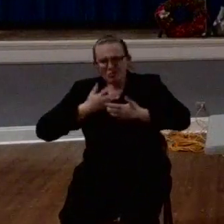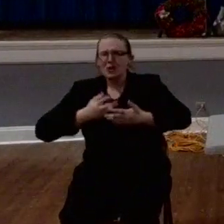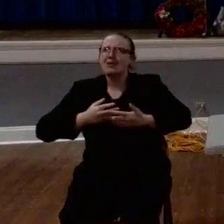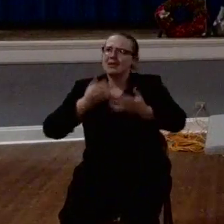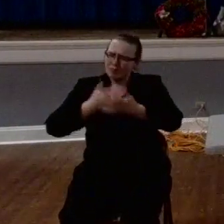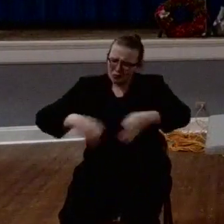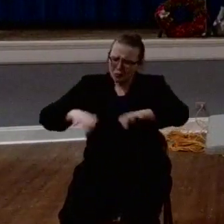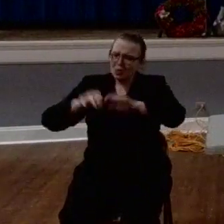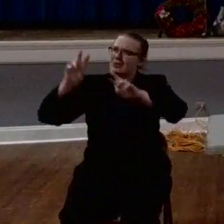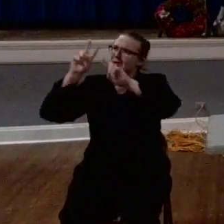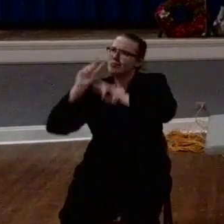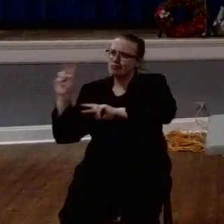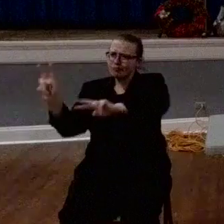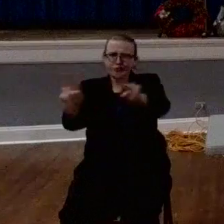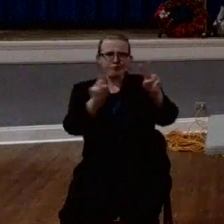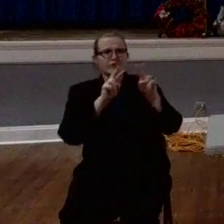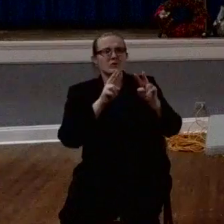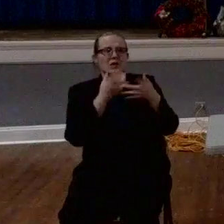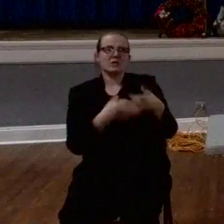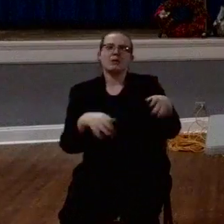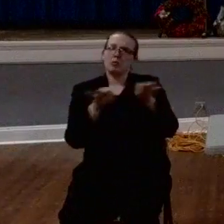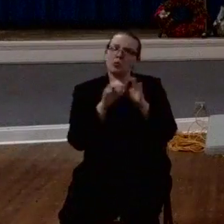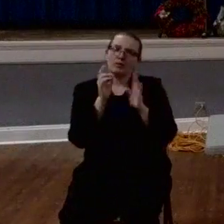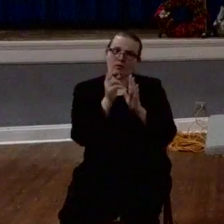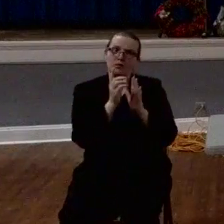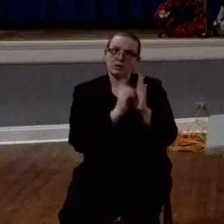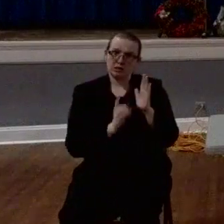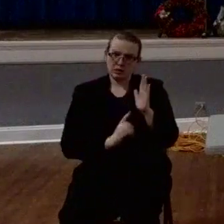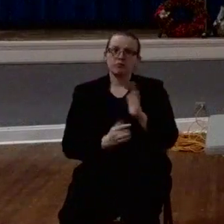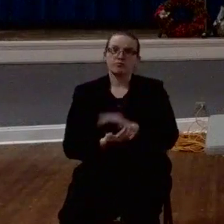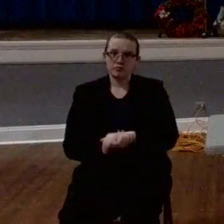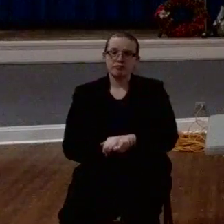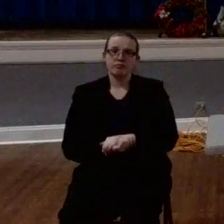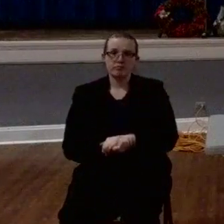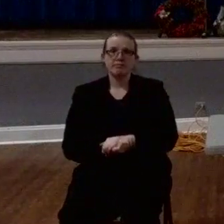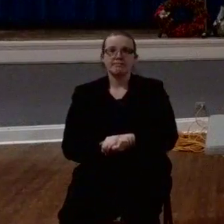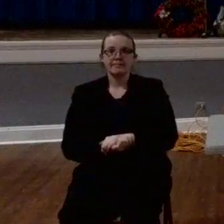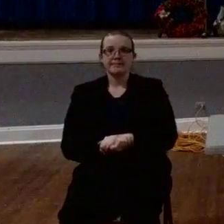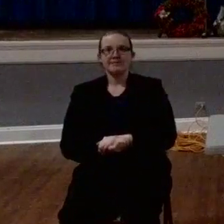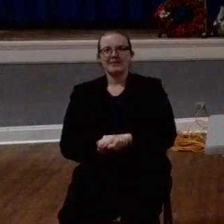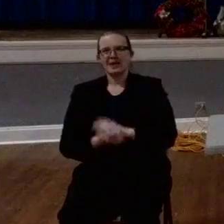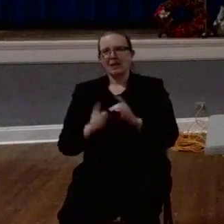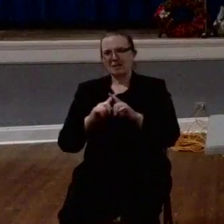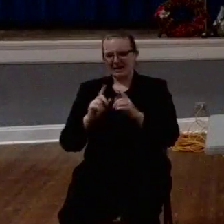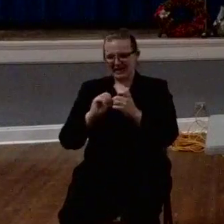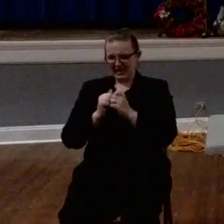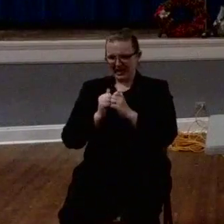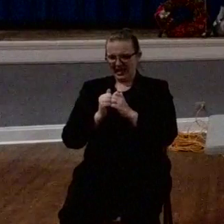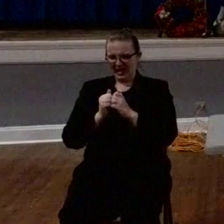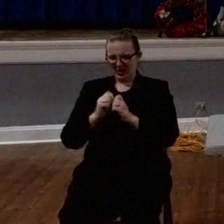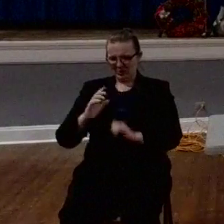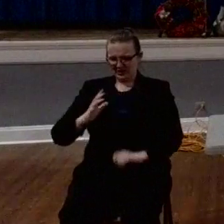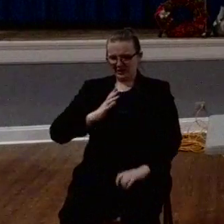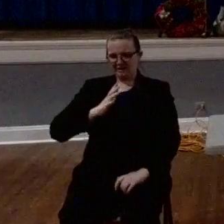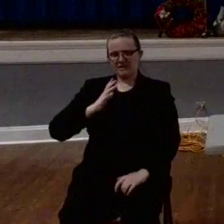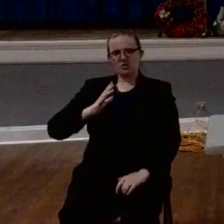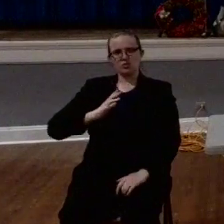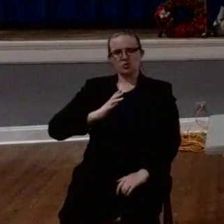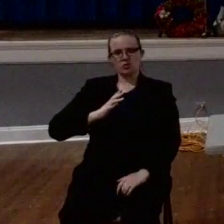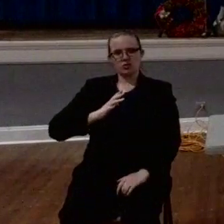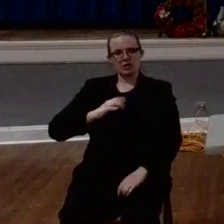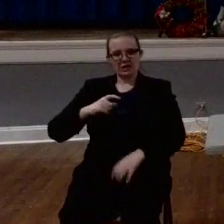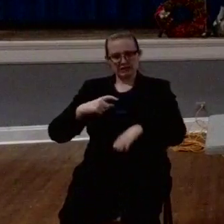priority of those views is very, very important in the design. But how do we make it official? You know,